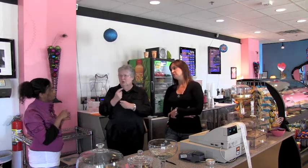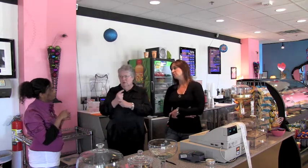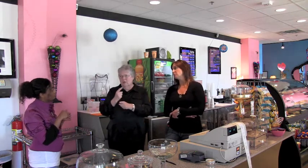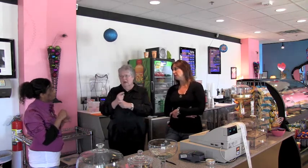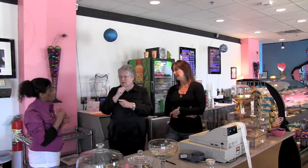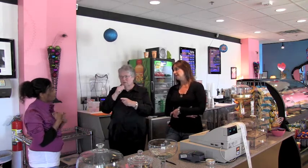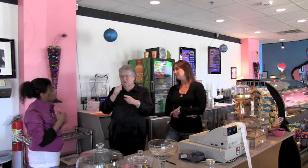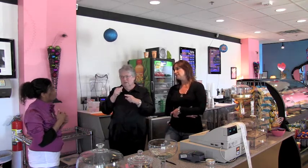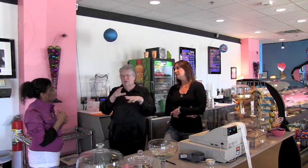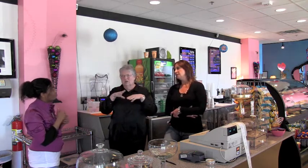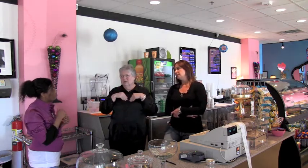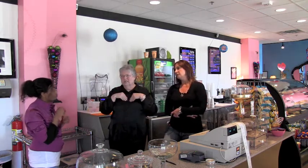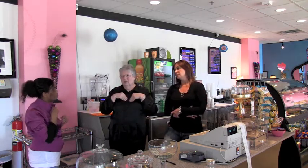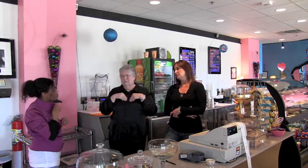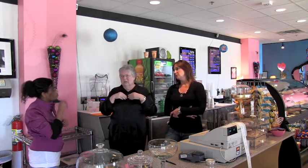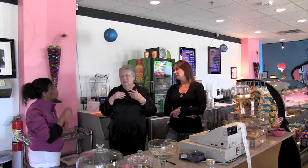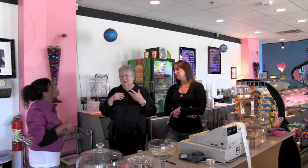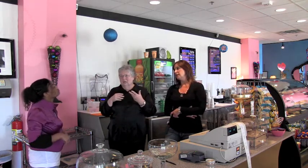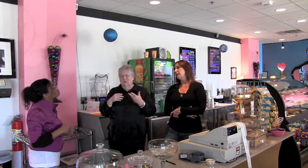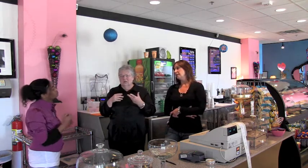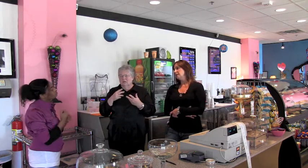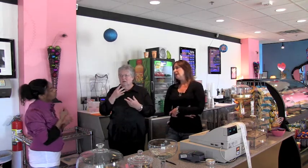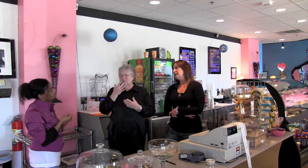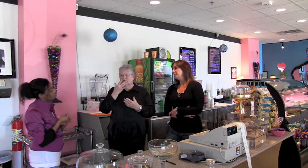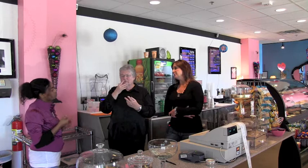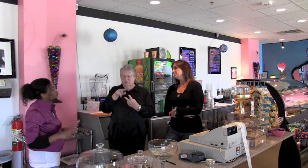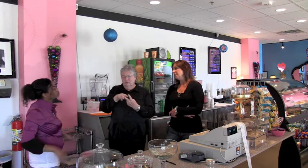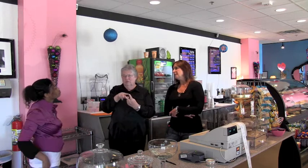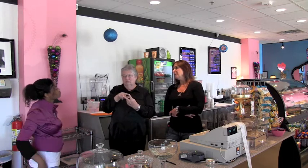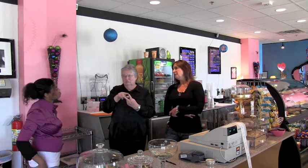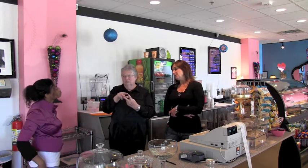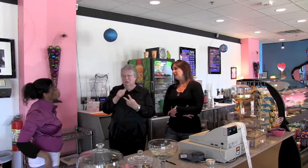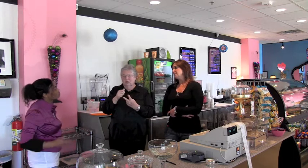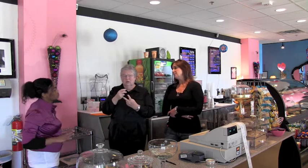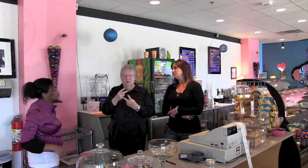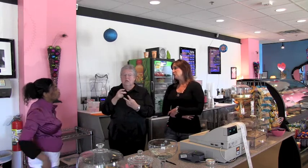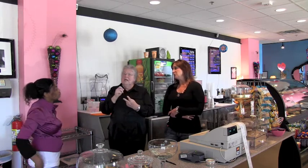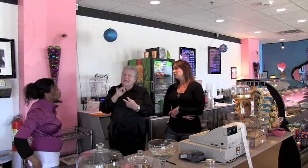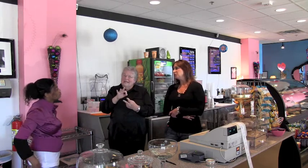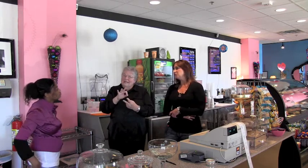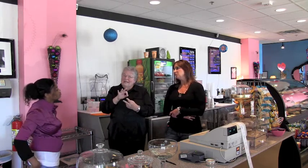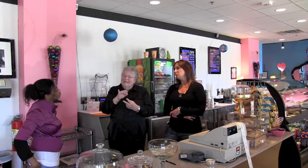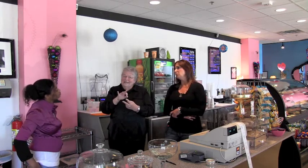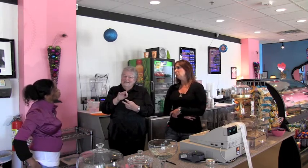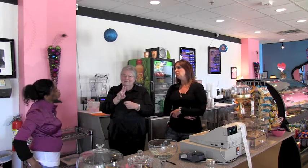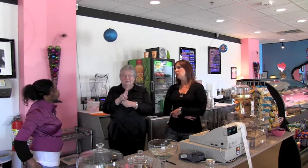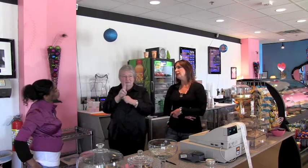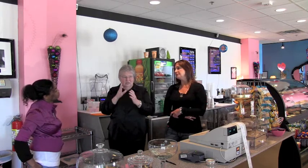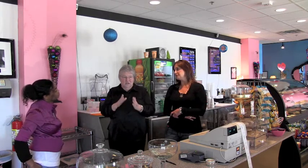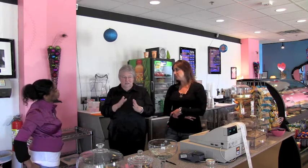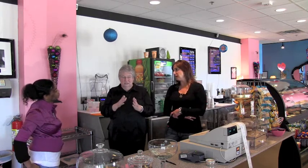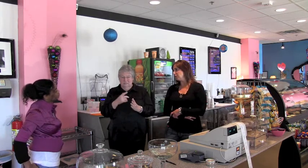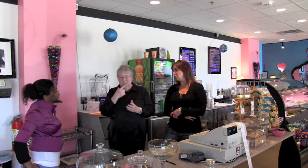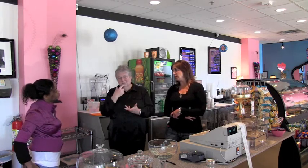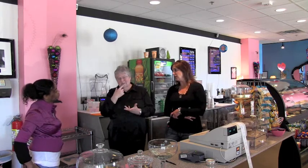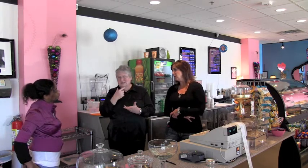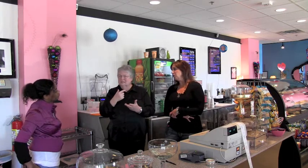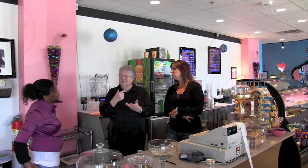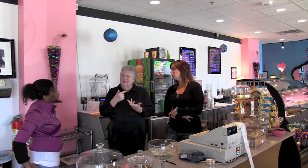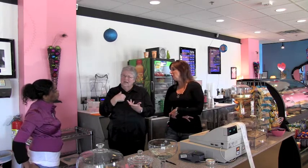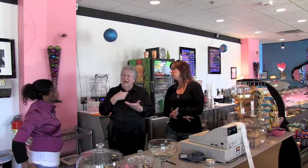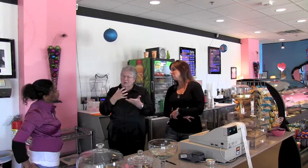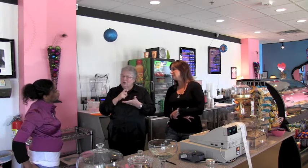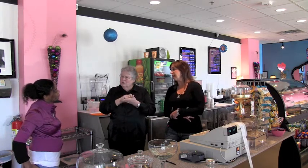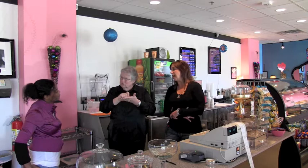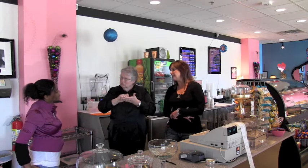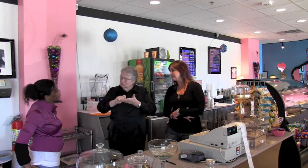to you. Right. Yeah. And if a customer wants to write a check,